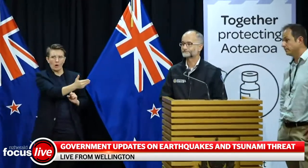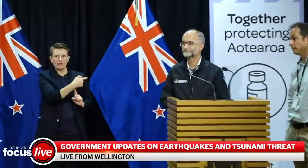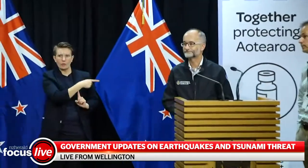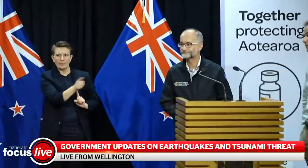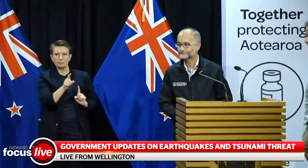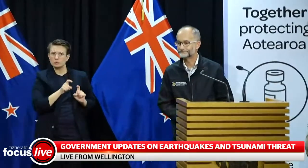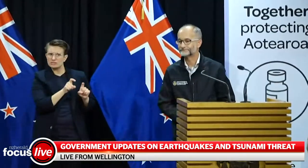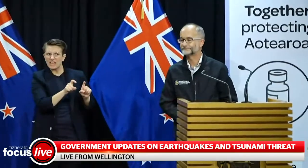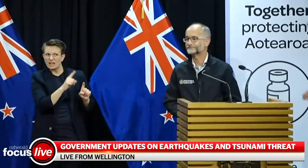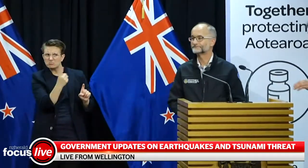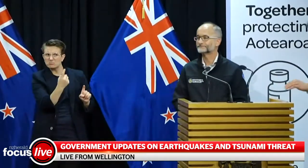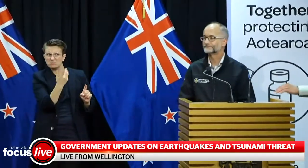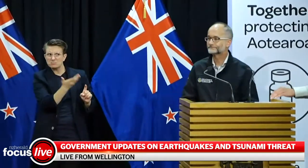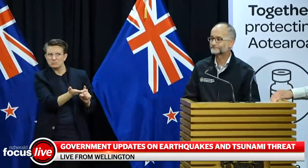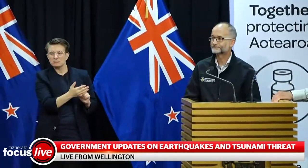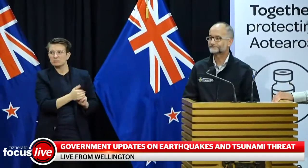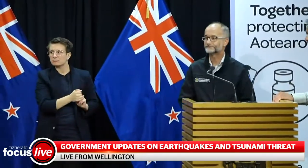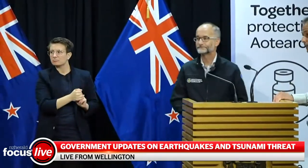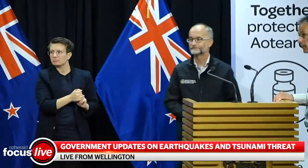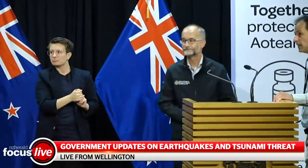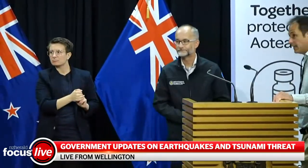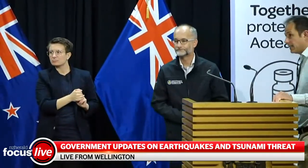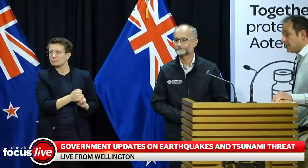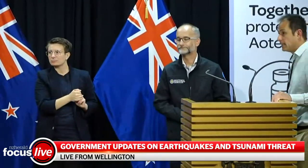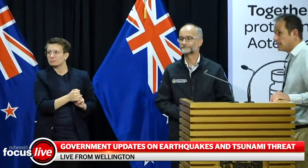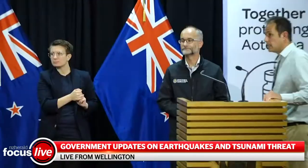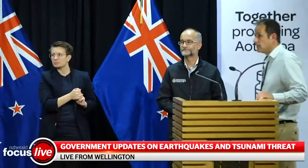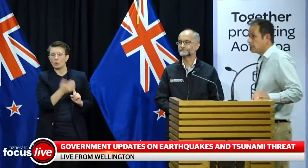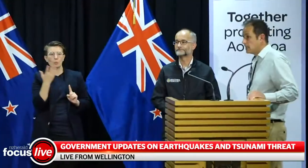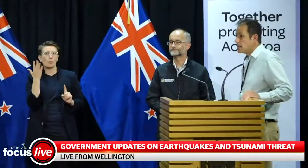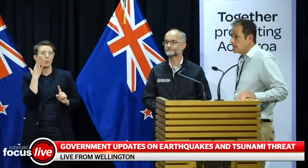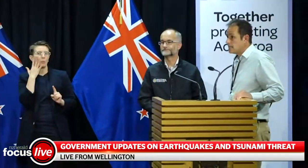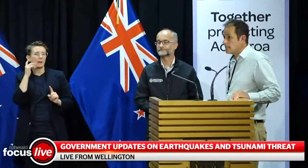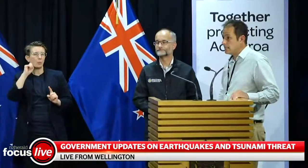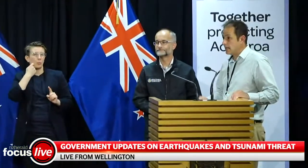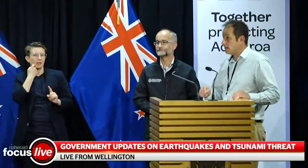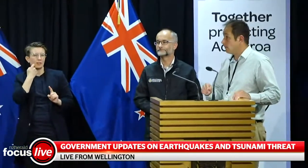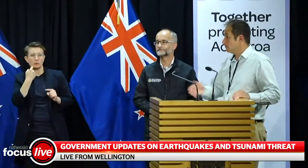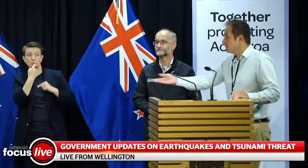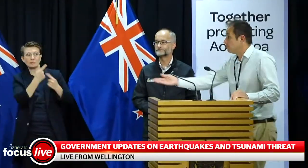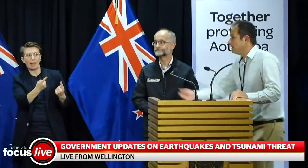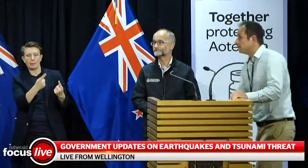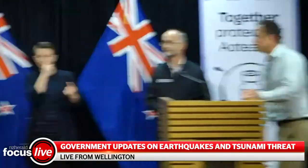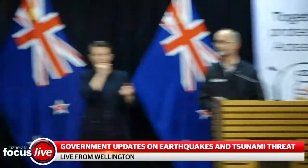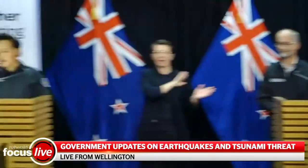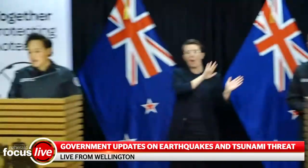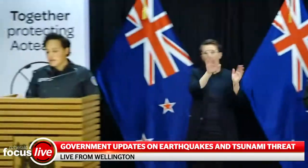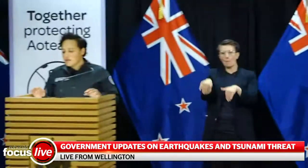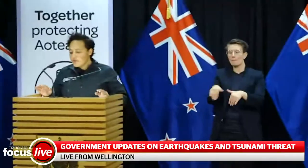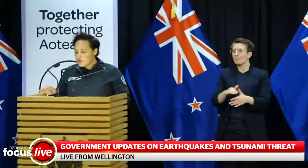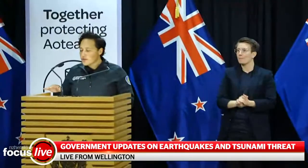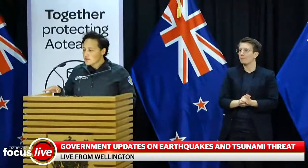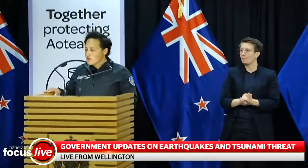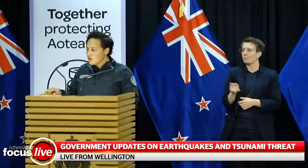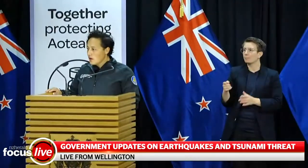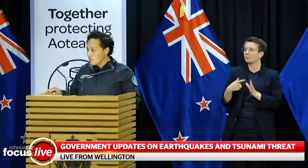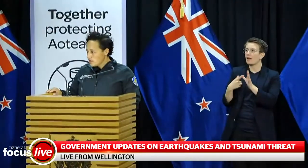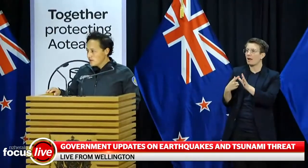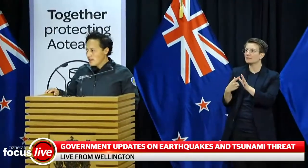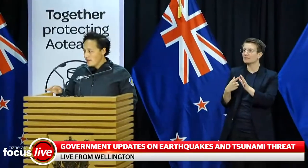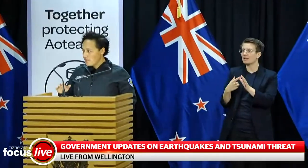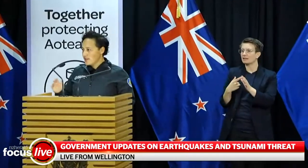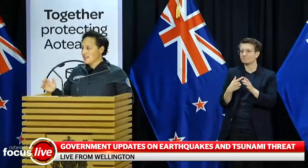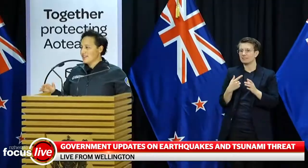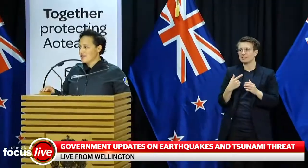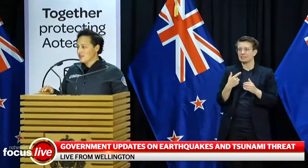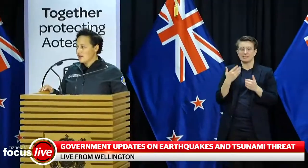looking for in terms of, knowing that we've got the all clear to go? Yeah. To answer that first, no, we